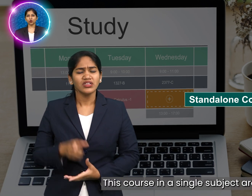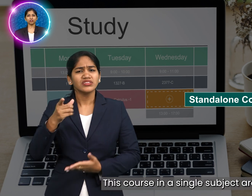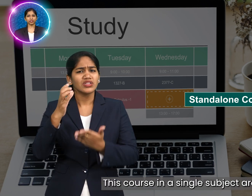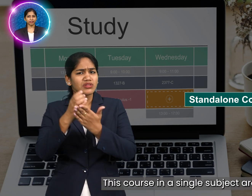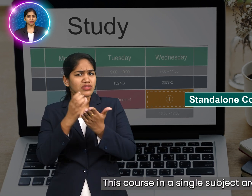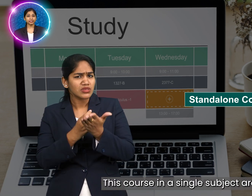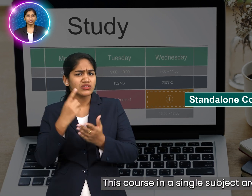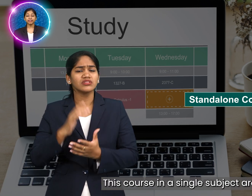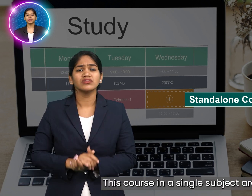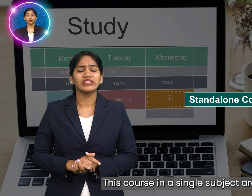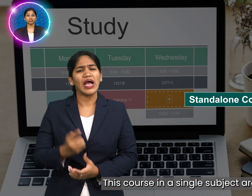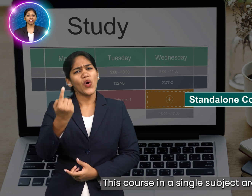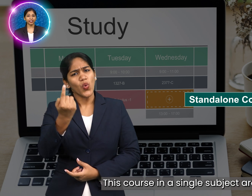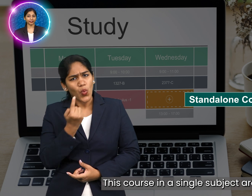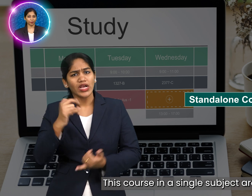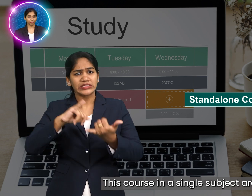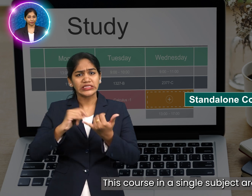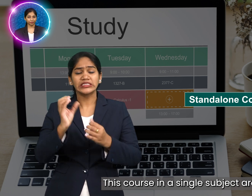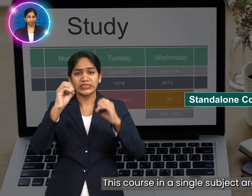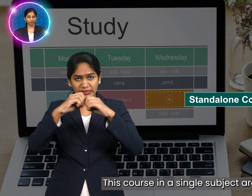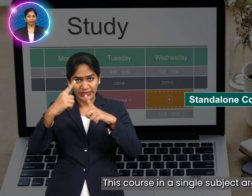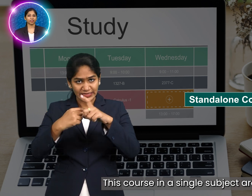This course in a single subject area